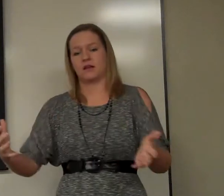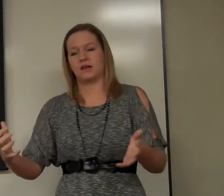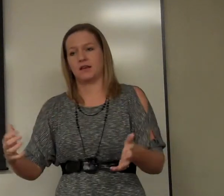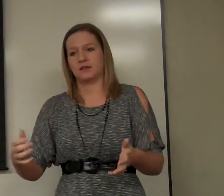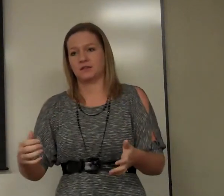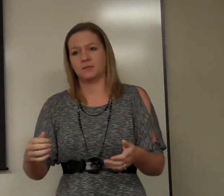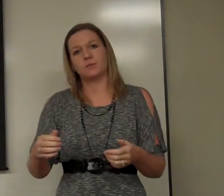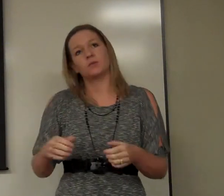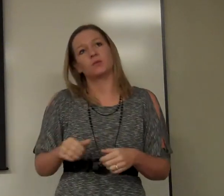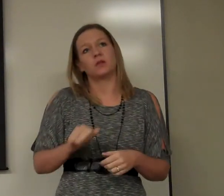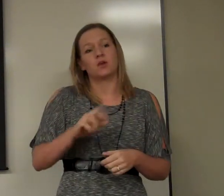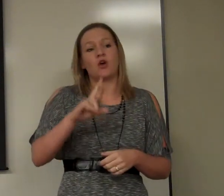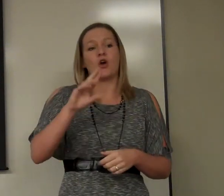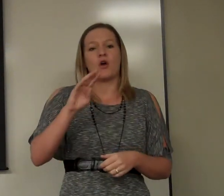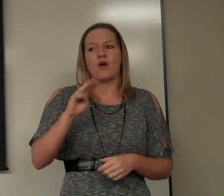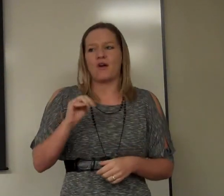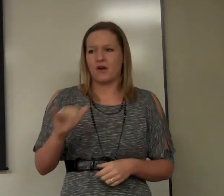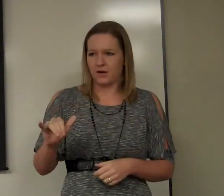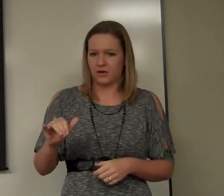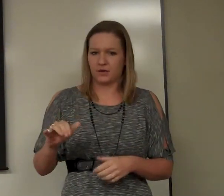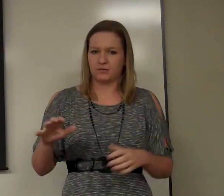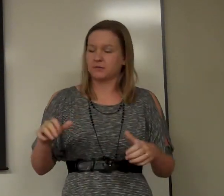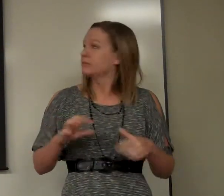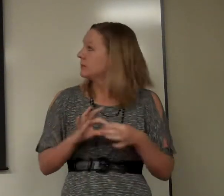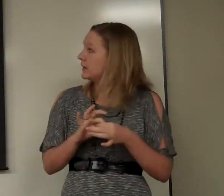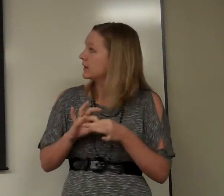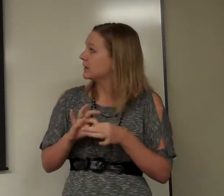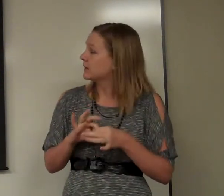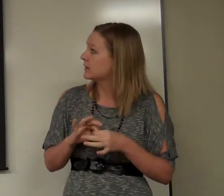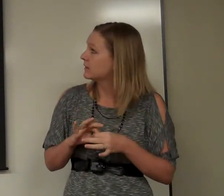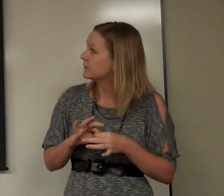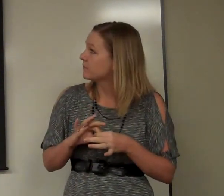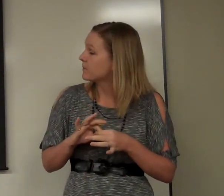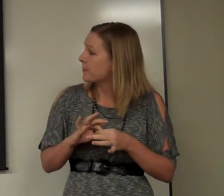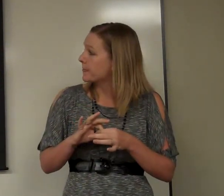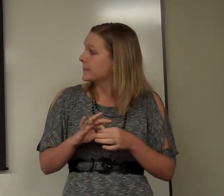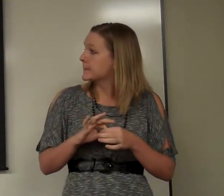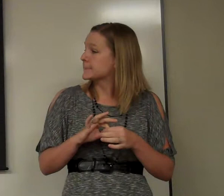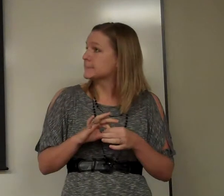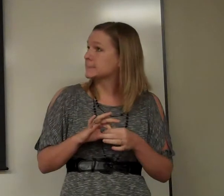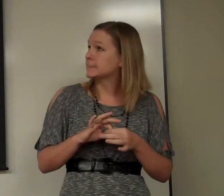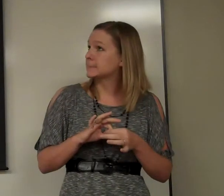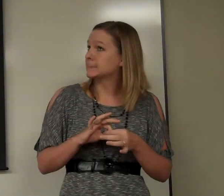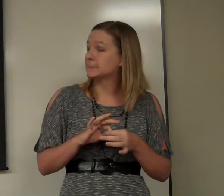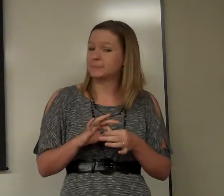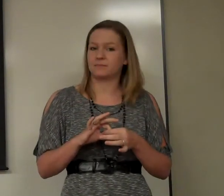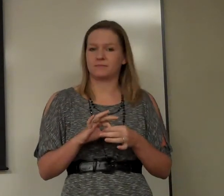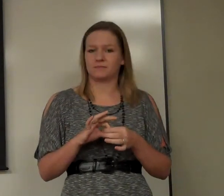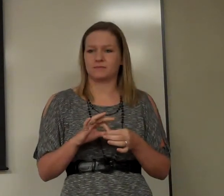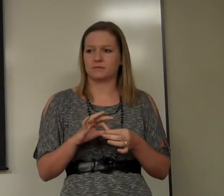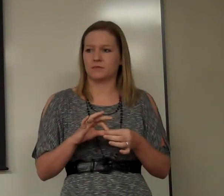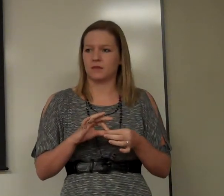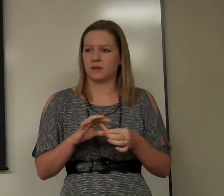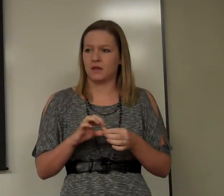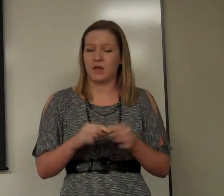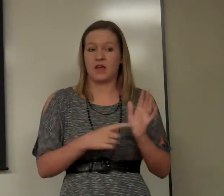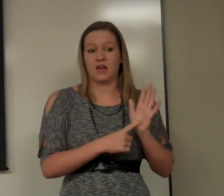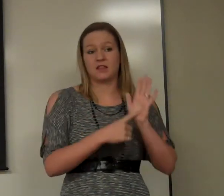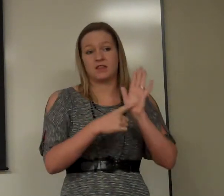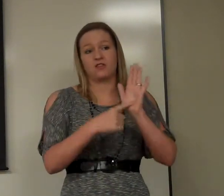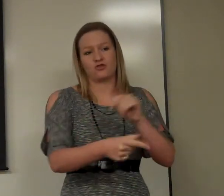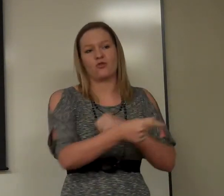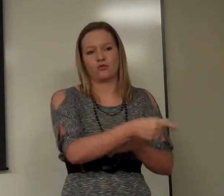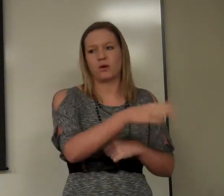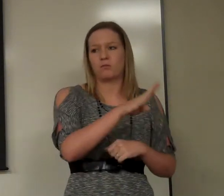major battles, or at least they did very well in them. And also, they've proven to the British now that they can really